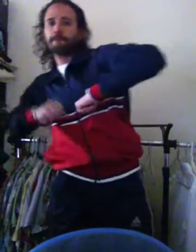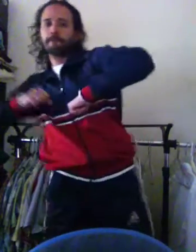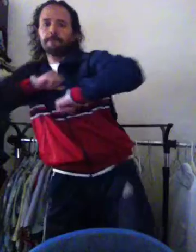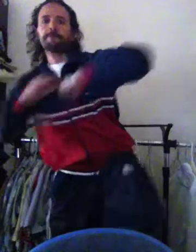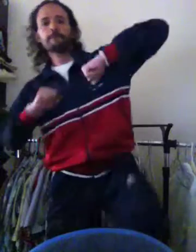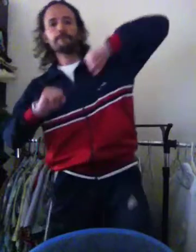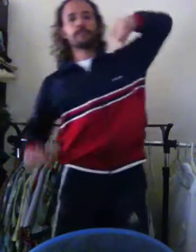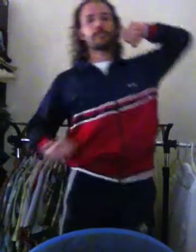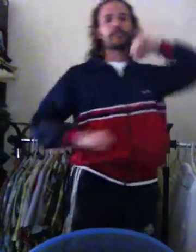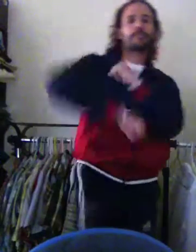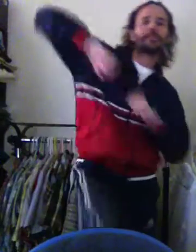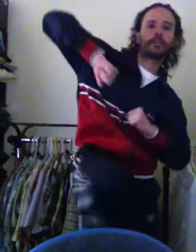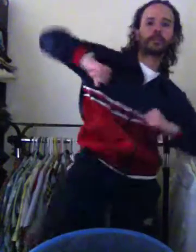Only coffee, no sugar